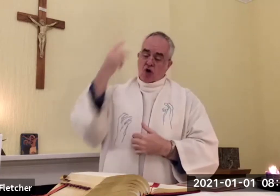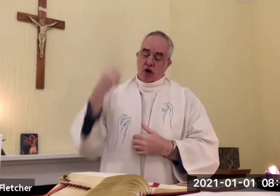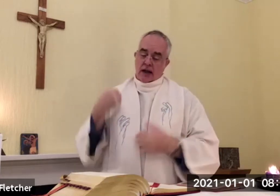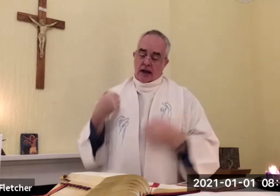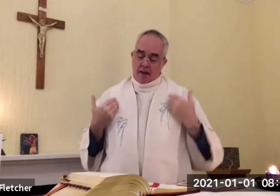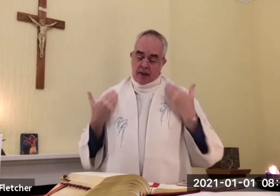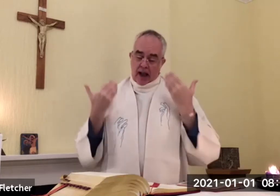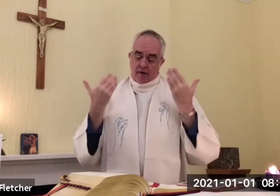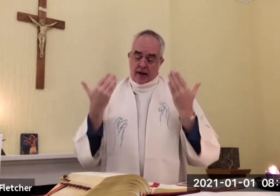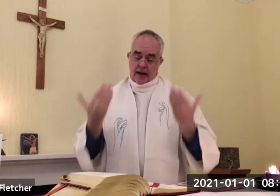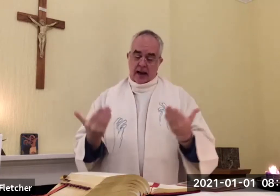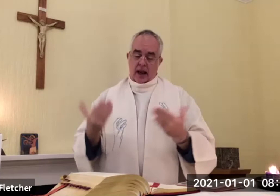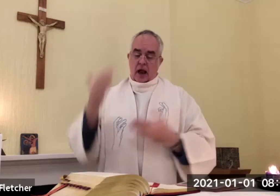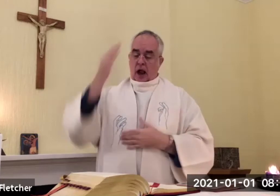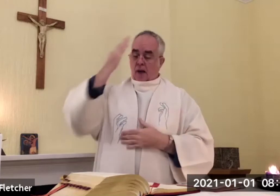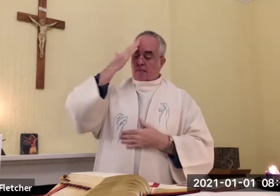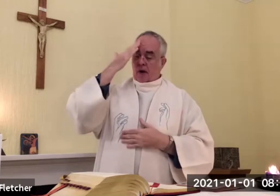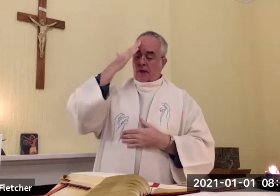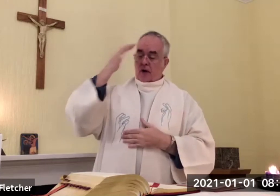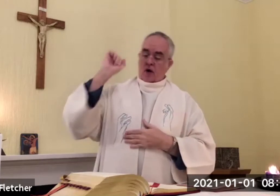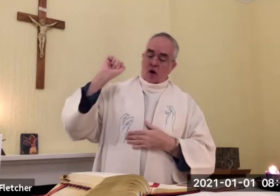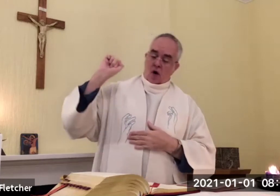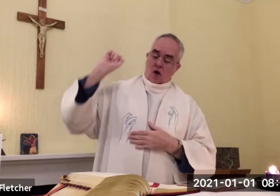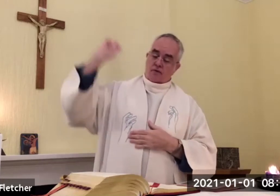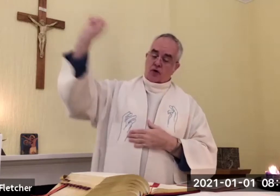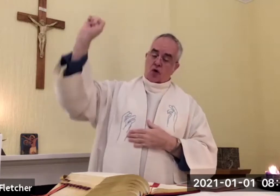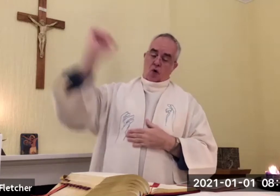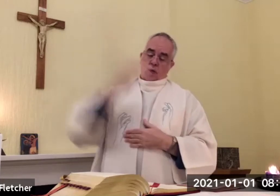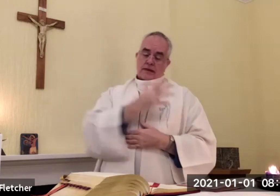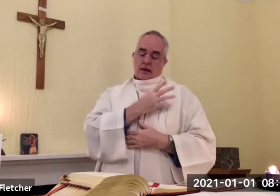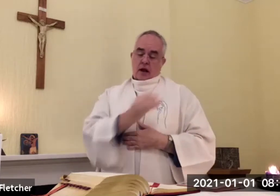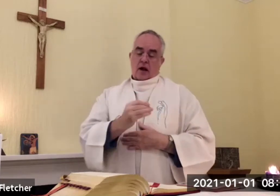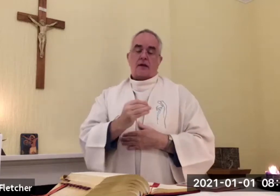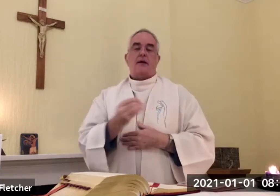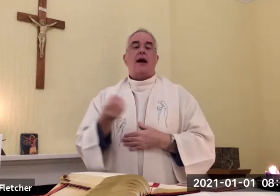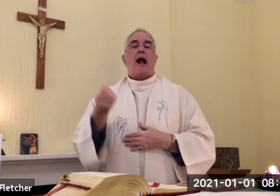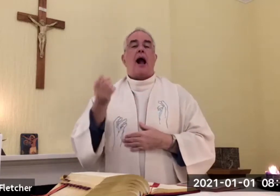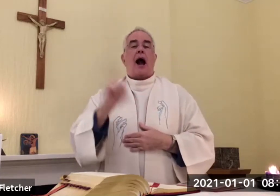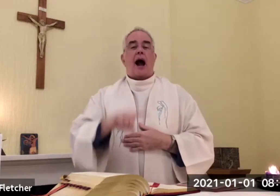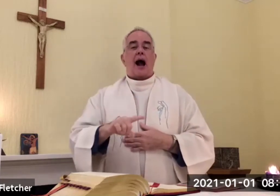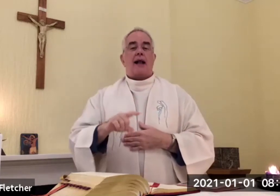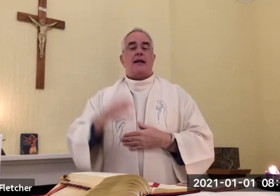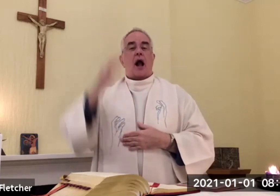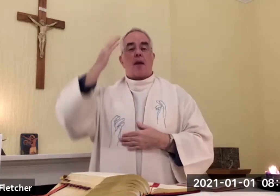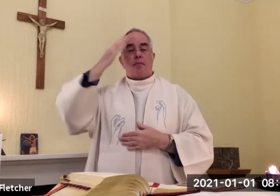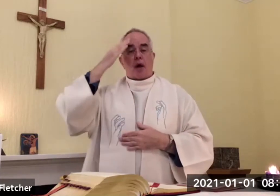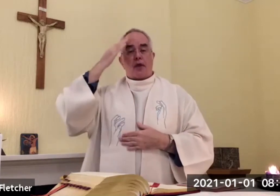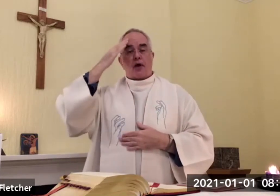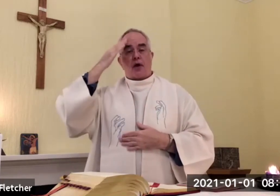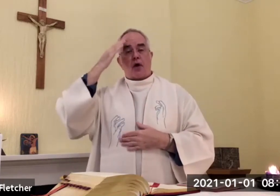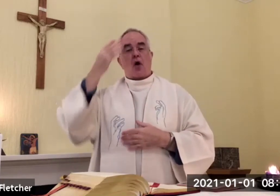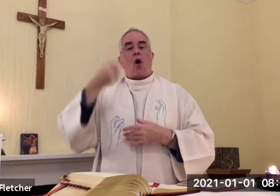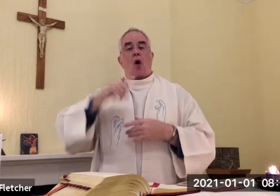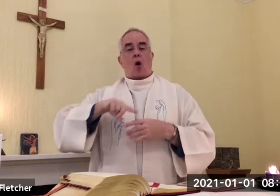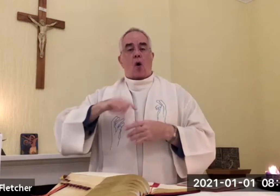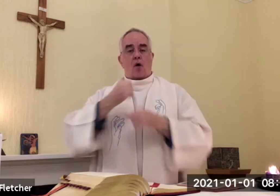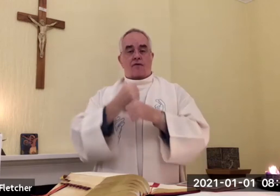Virgin Mary, Mother of your Son and Mother of